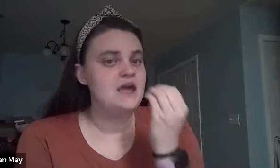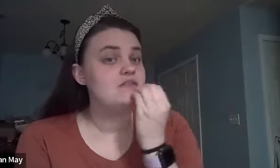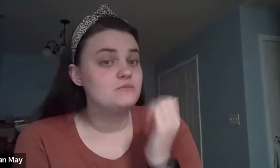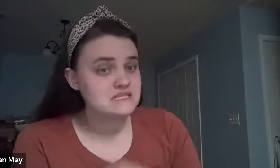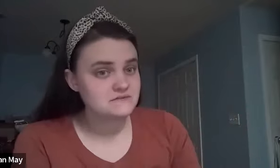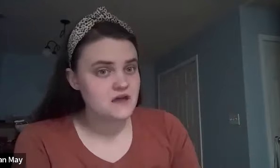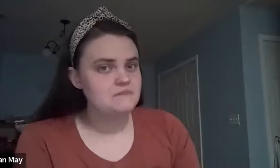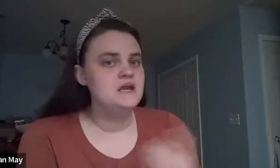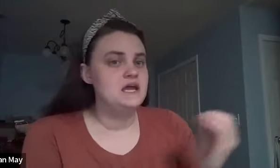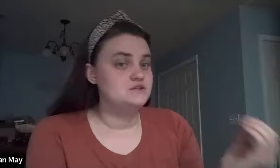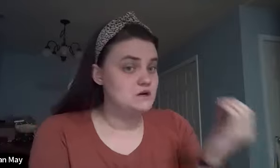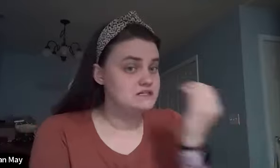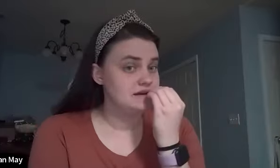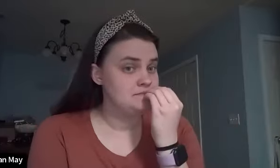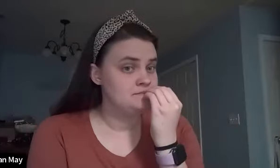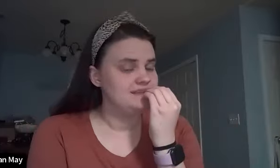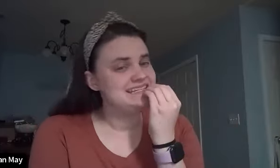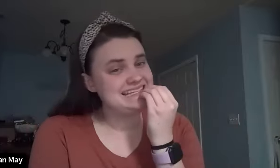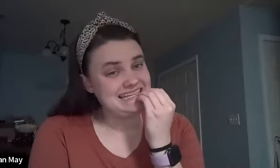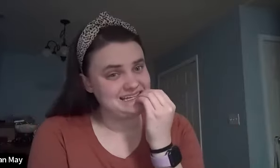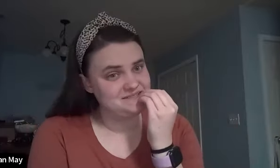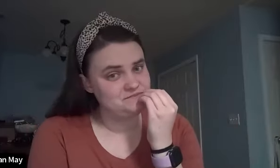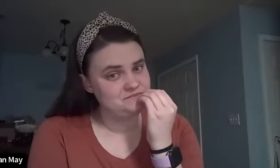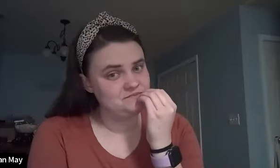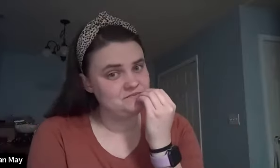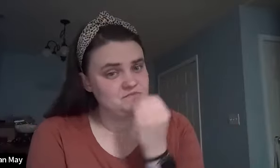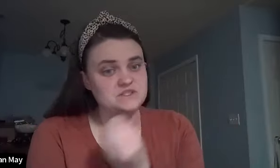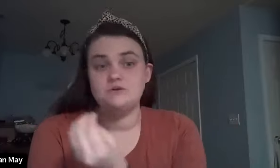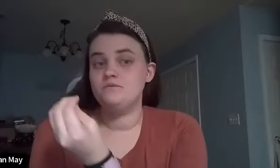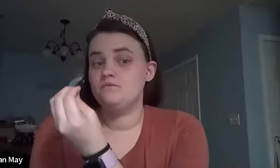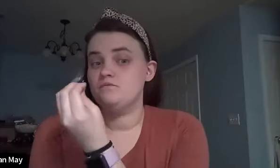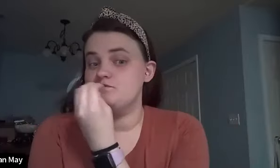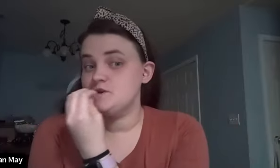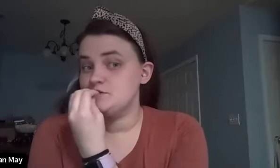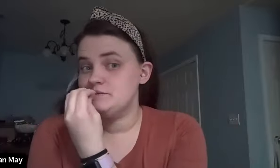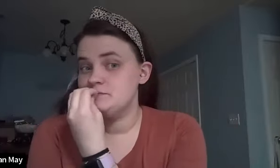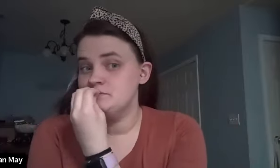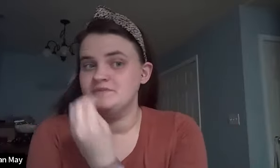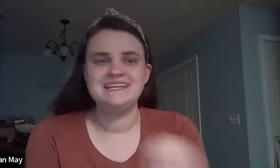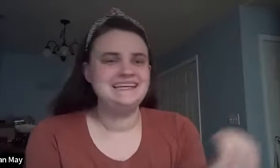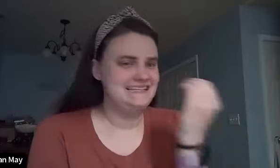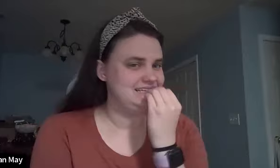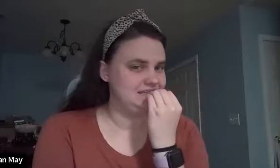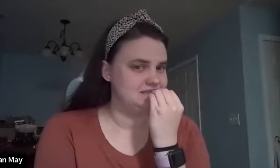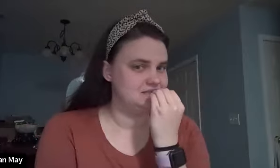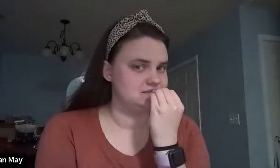And the reason for that is one time is eat. So food, eat.